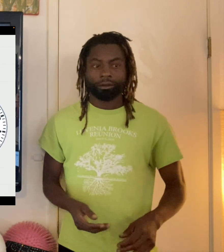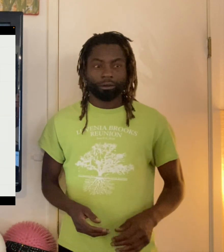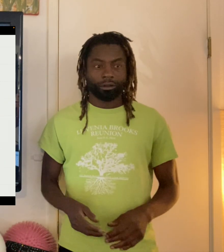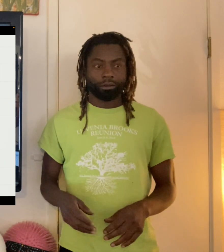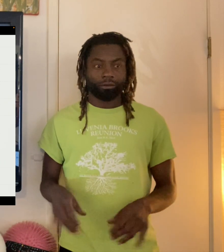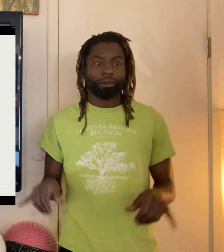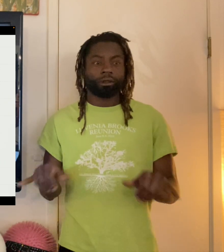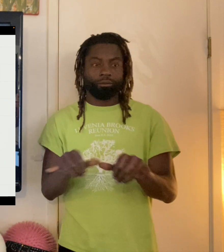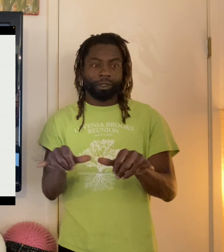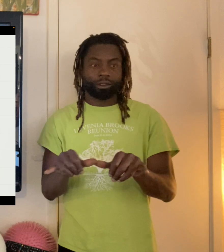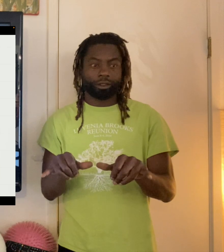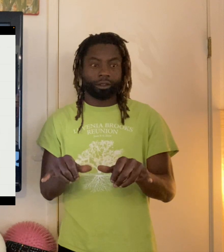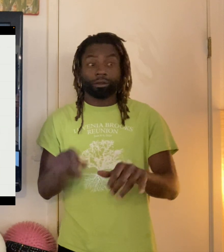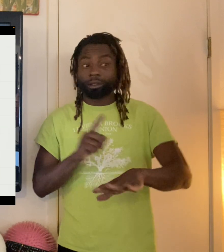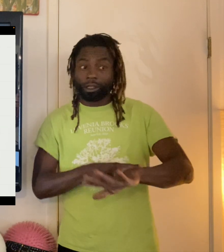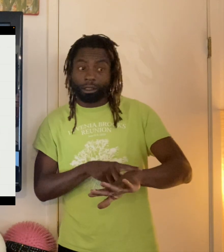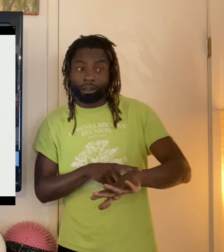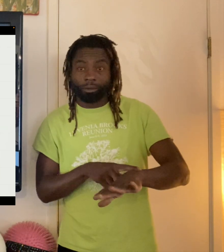like time,